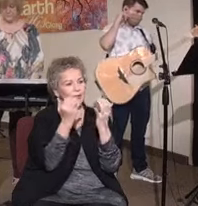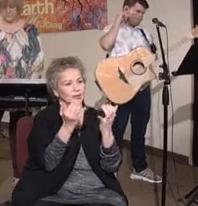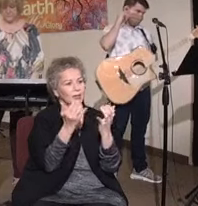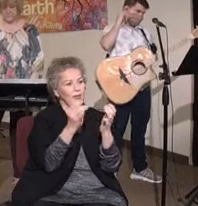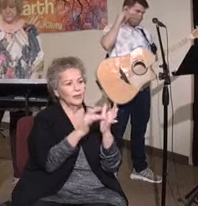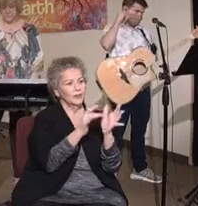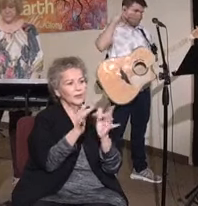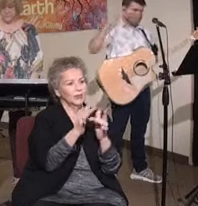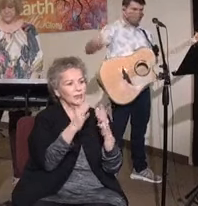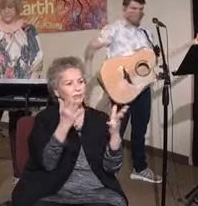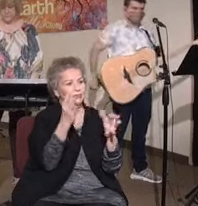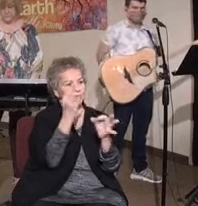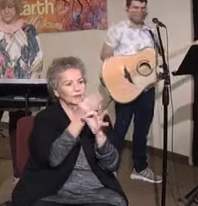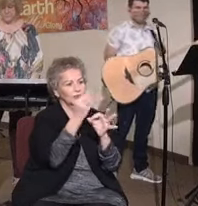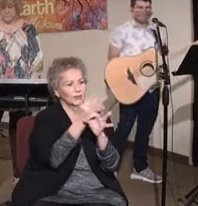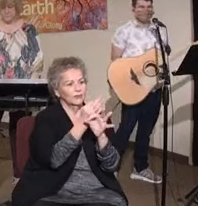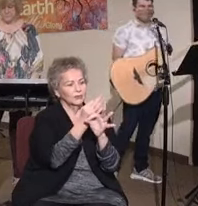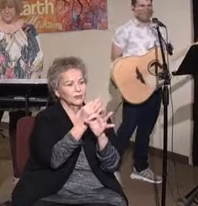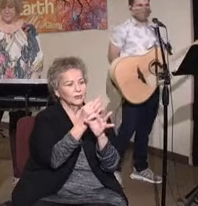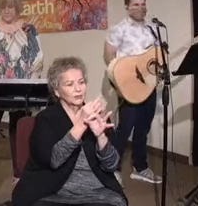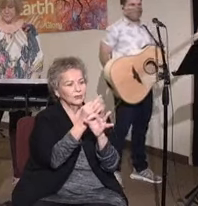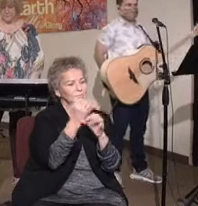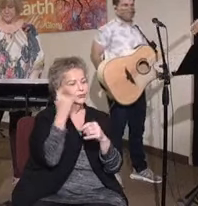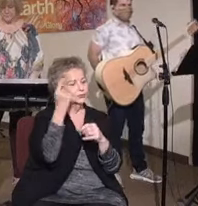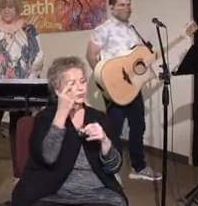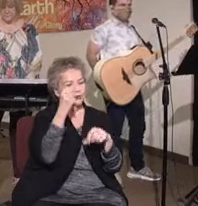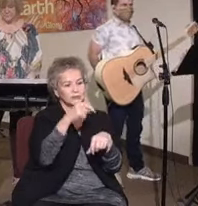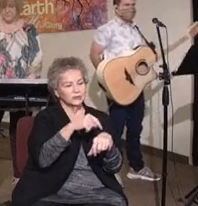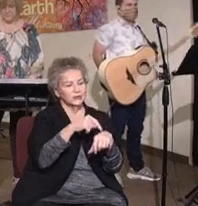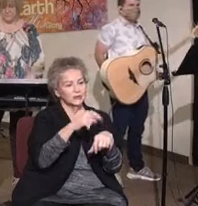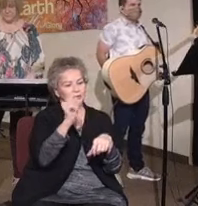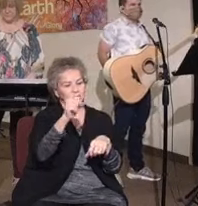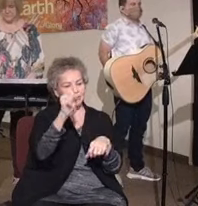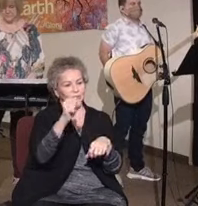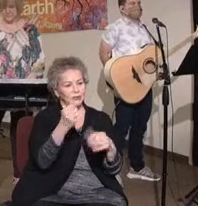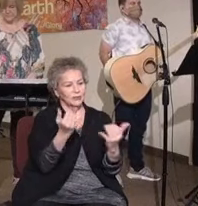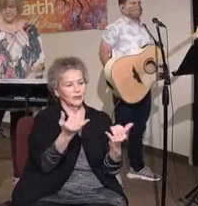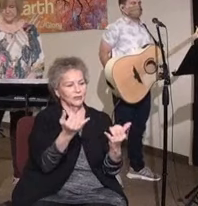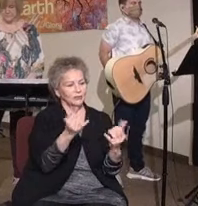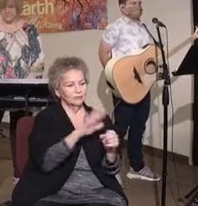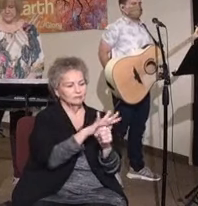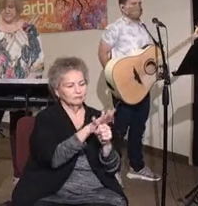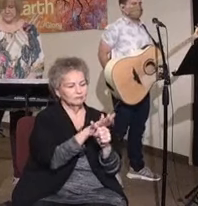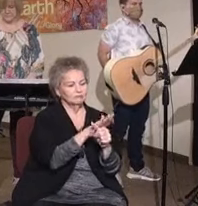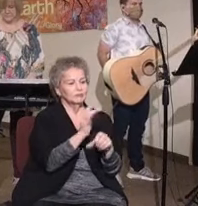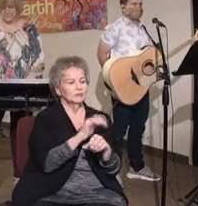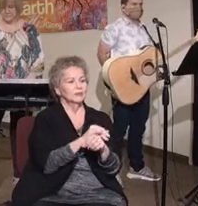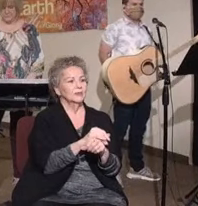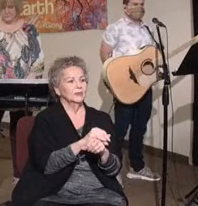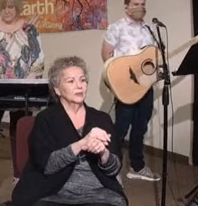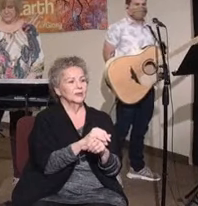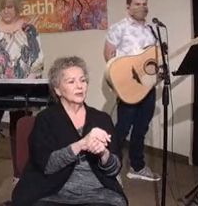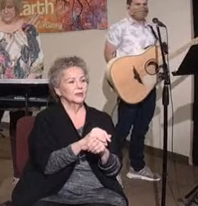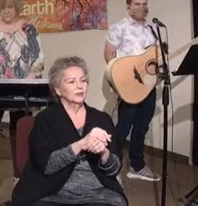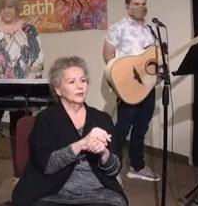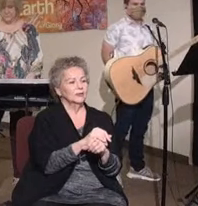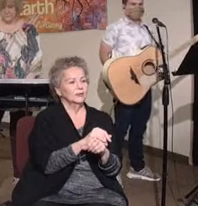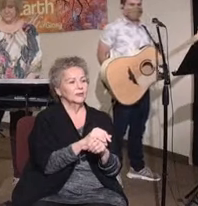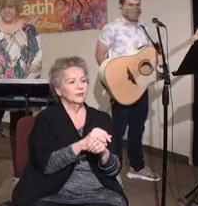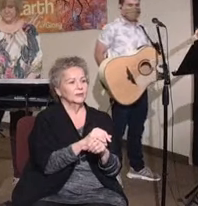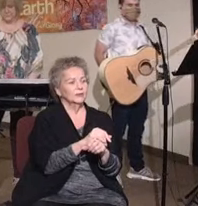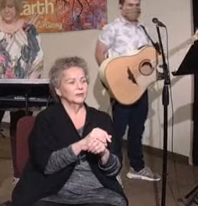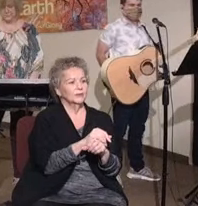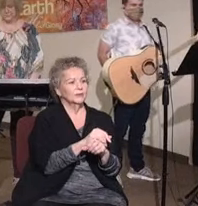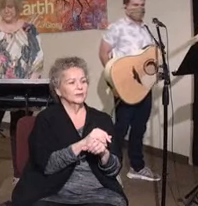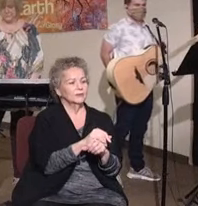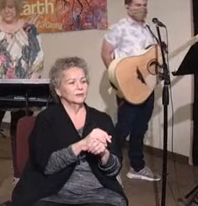faithful through all this crazy times that we're in. And we just thank you for that. And we want you to